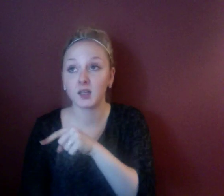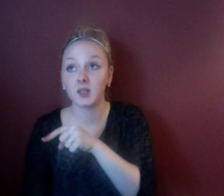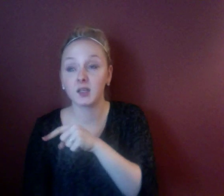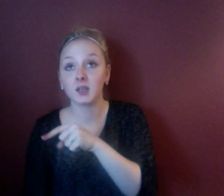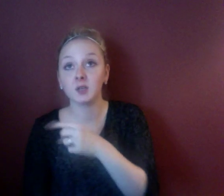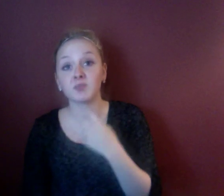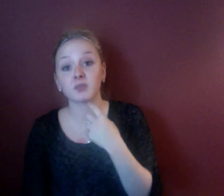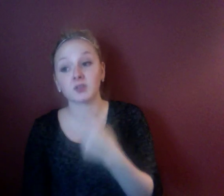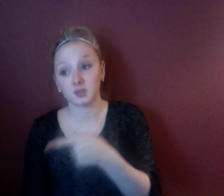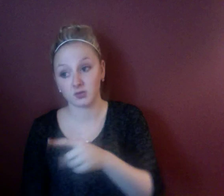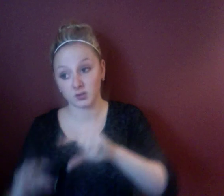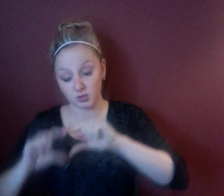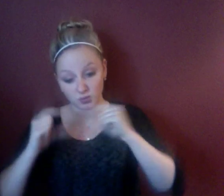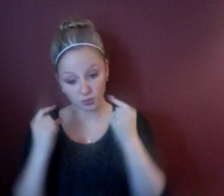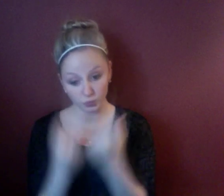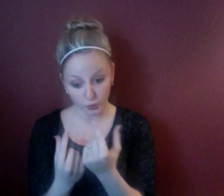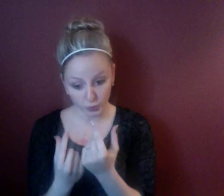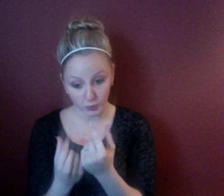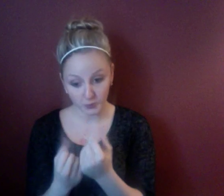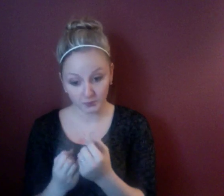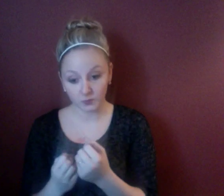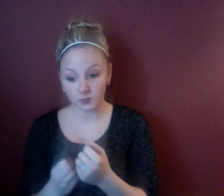and texture. That's glorious. She's gonna love it.